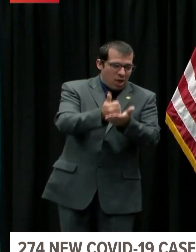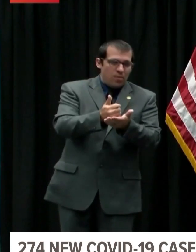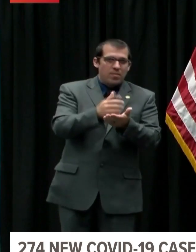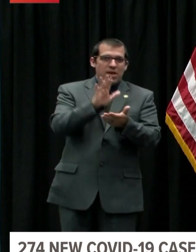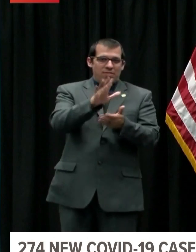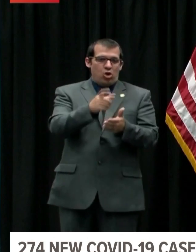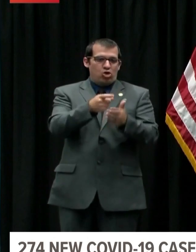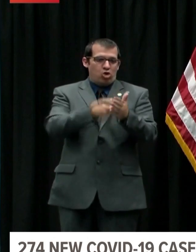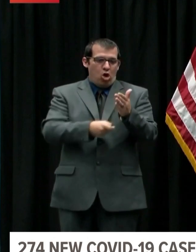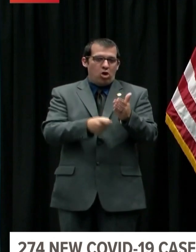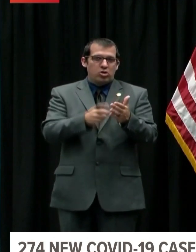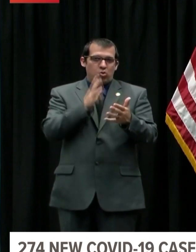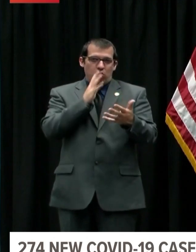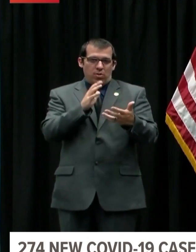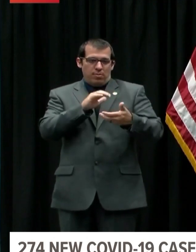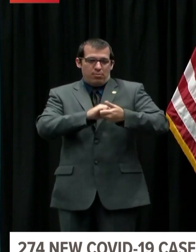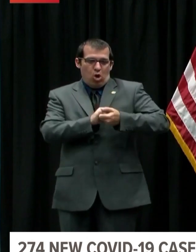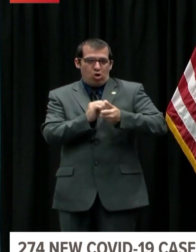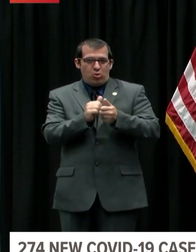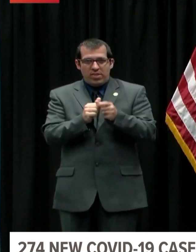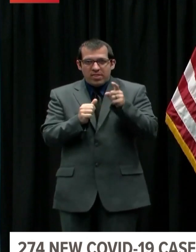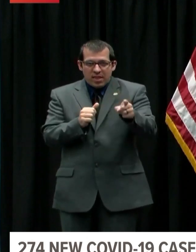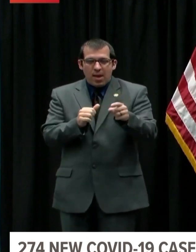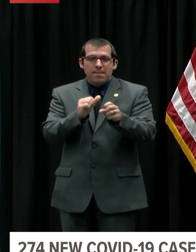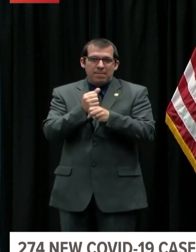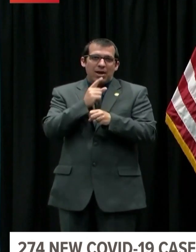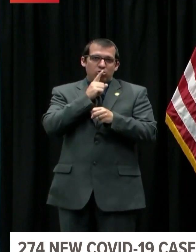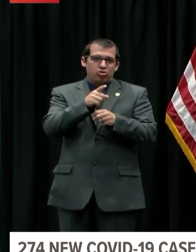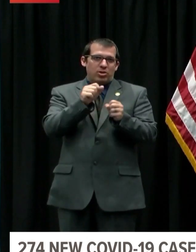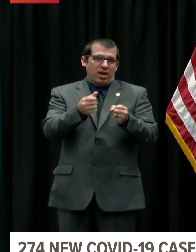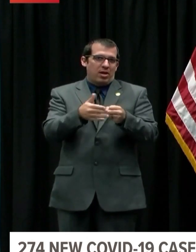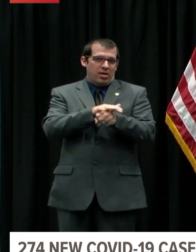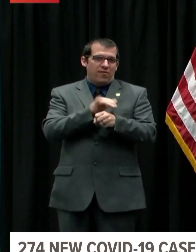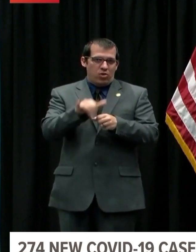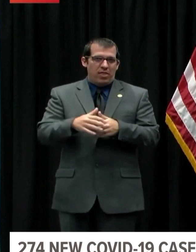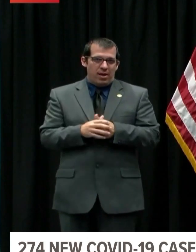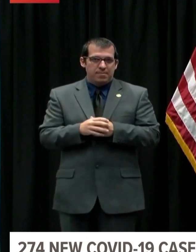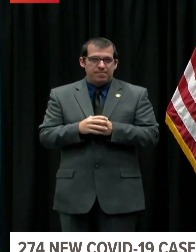cost we'll partner with them to make sure that that can be covered.